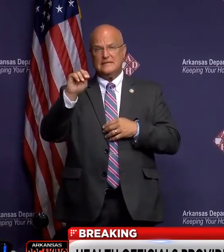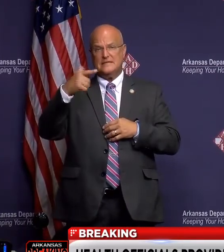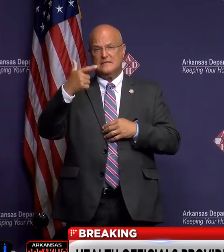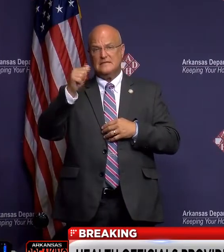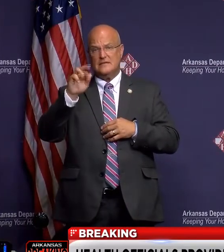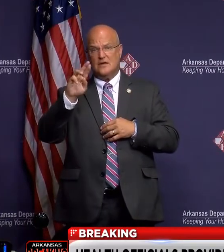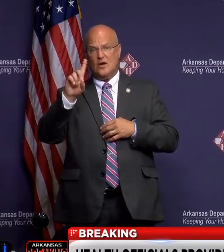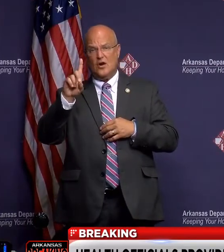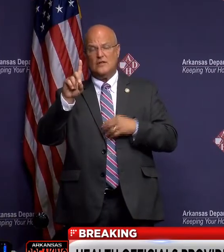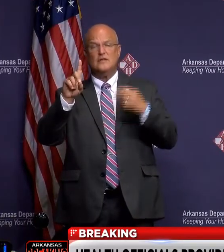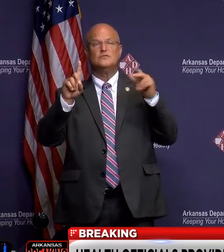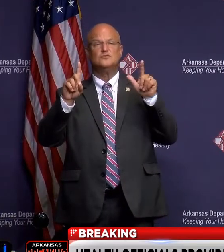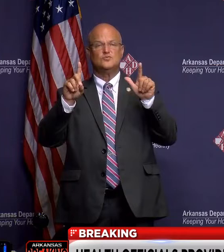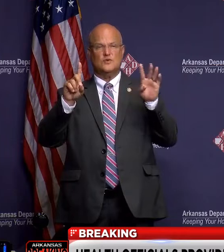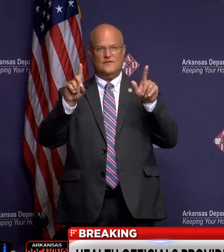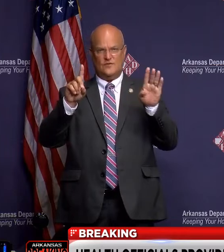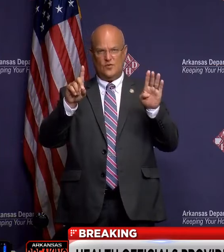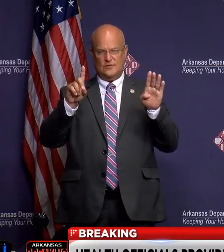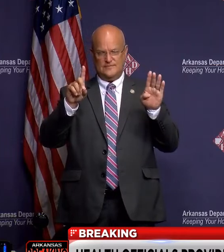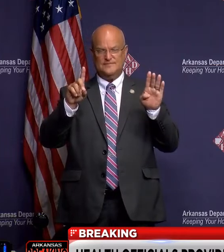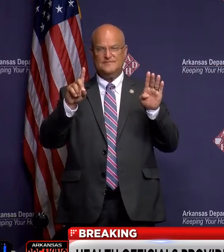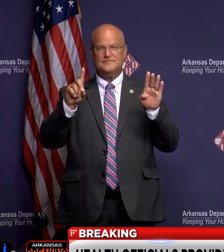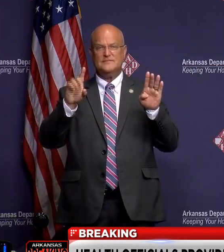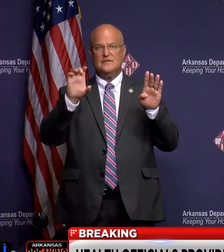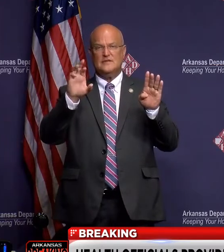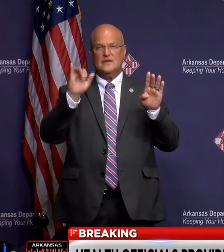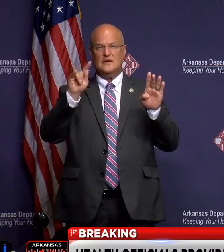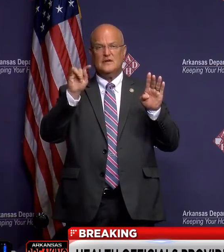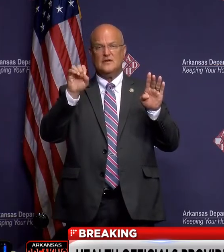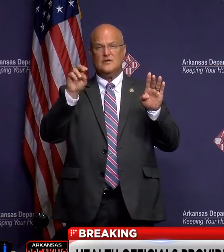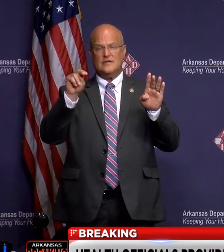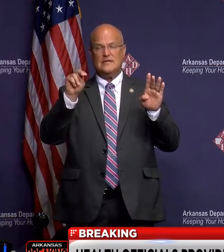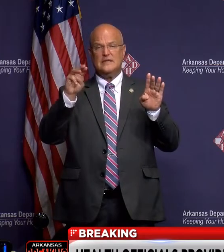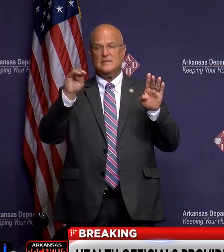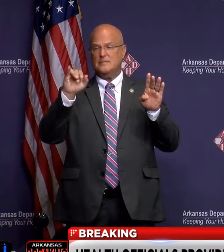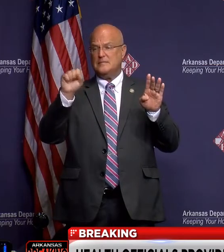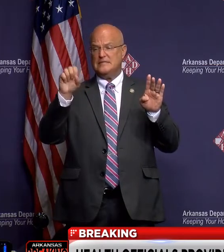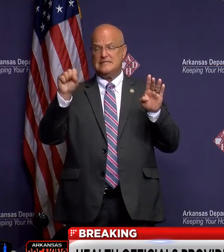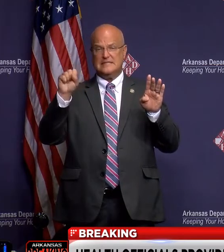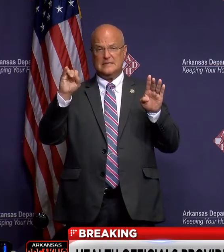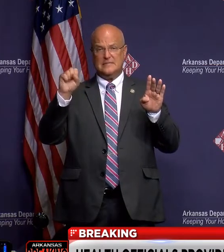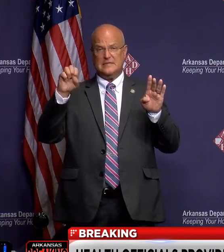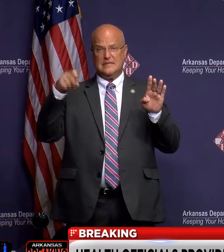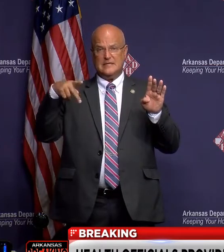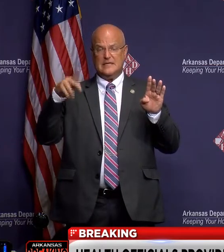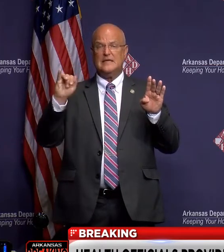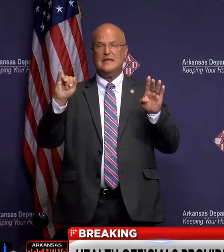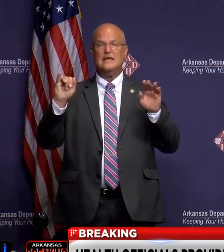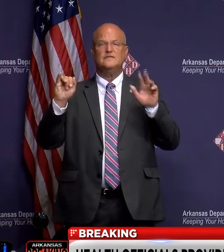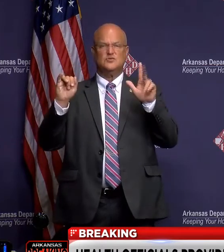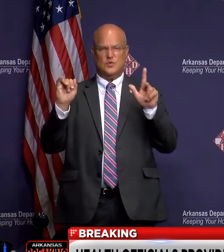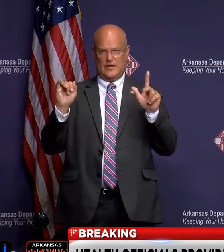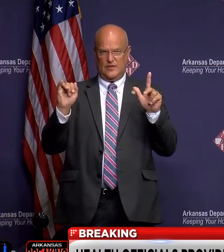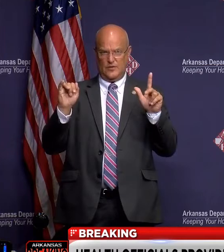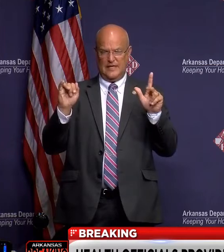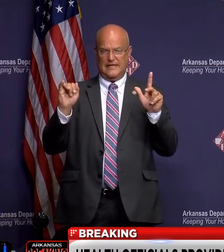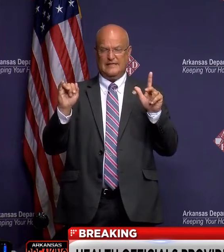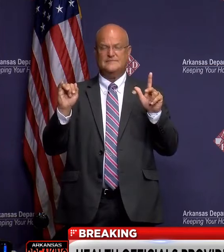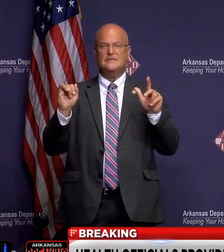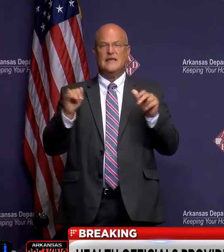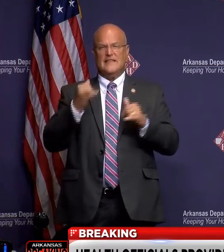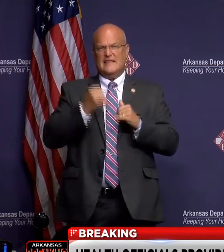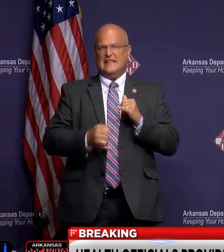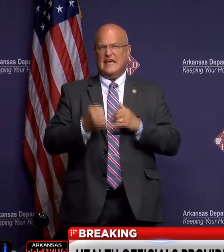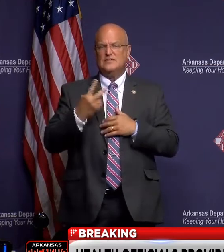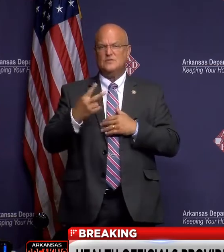both have 24 cases. Crittenden and Mississippi counties have 23 cases, and then the last two